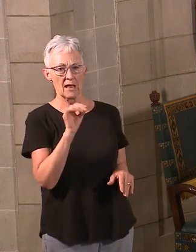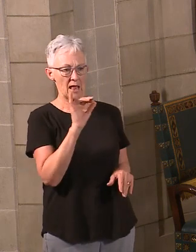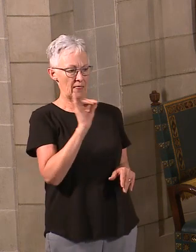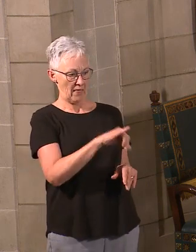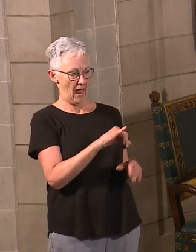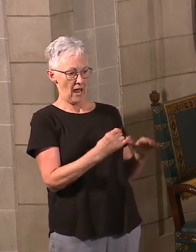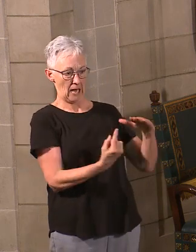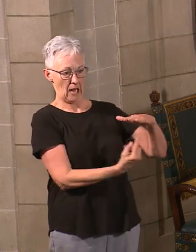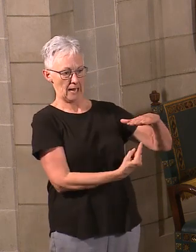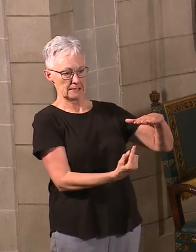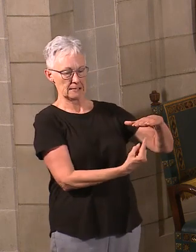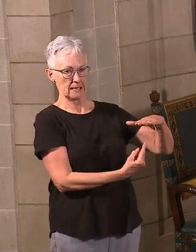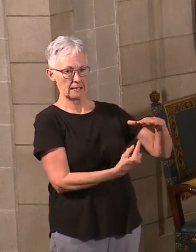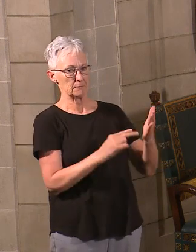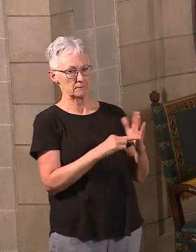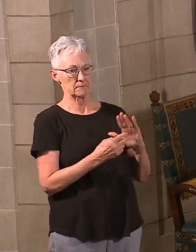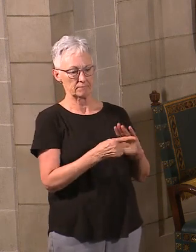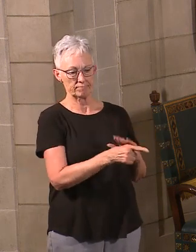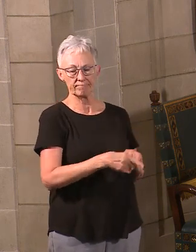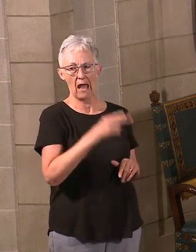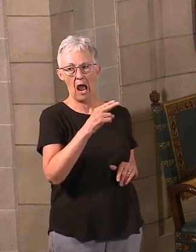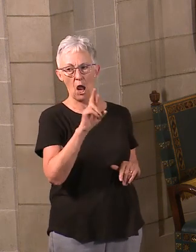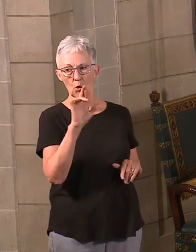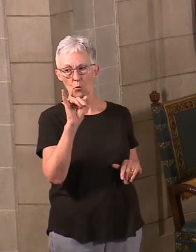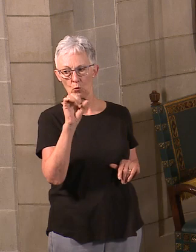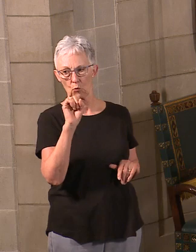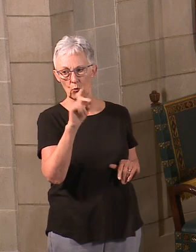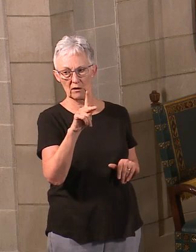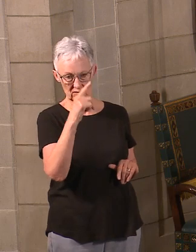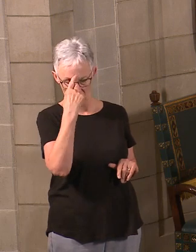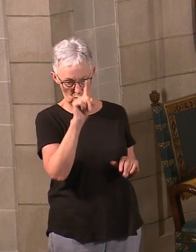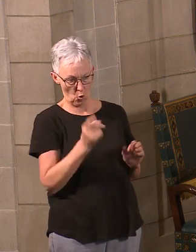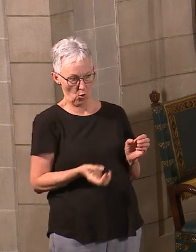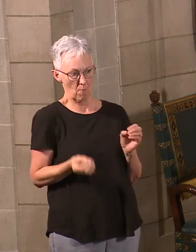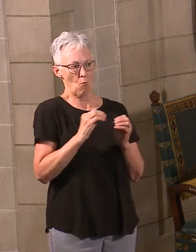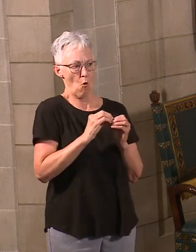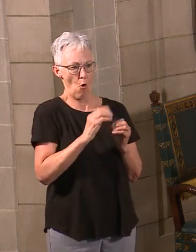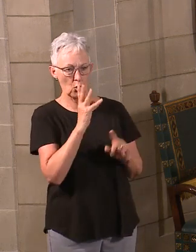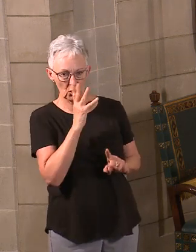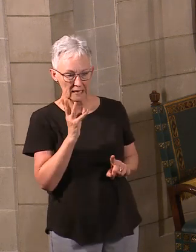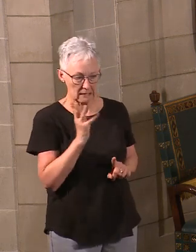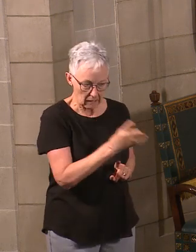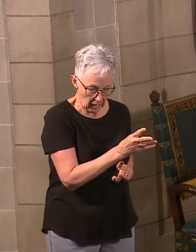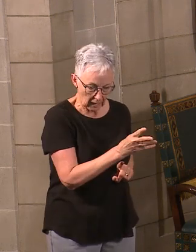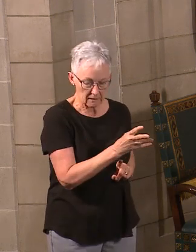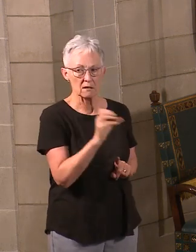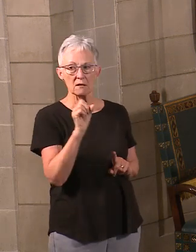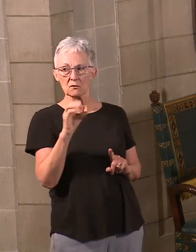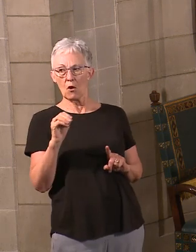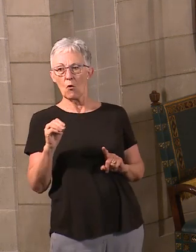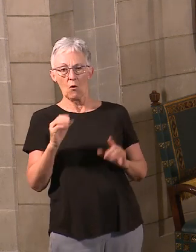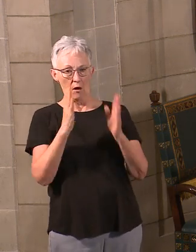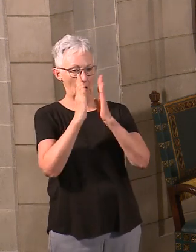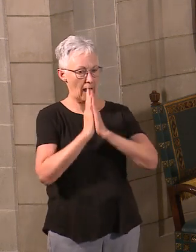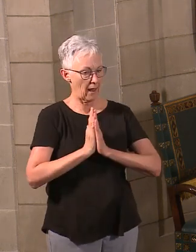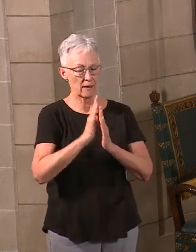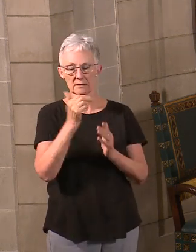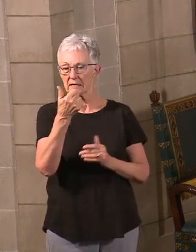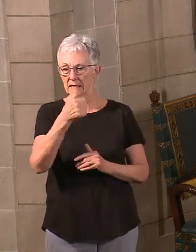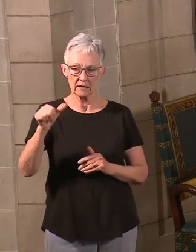is a risk factor for abuse and neglect. This drop in hotline calls is causing us concern, and we encourage everyone to notify us